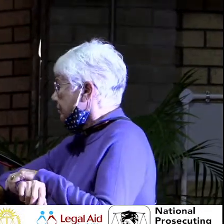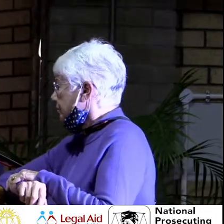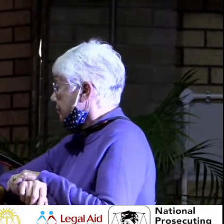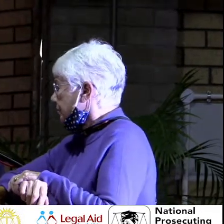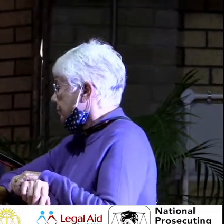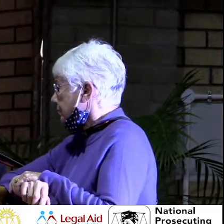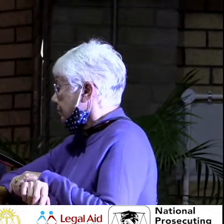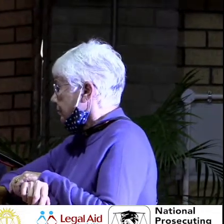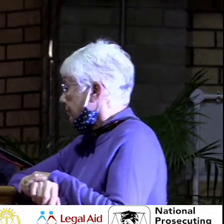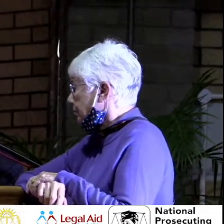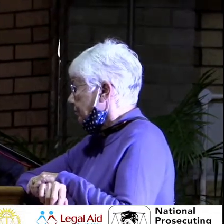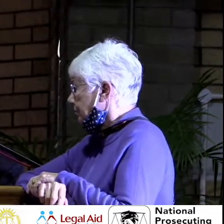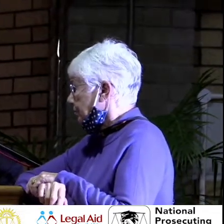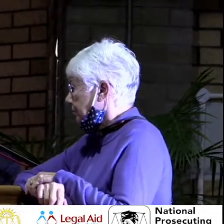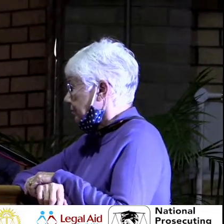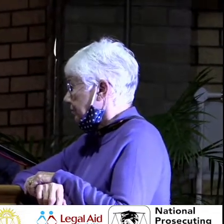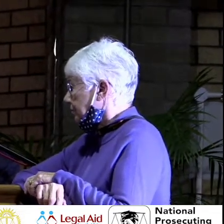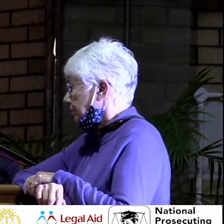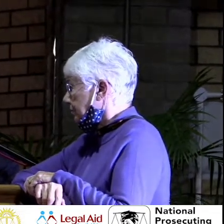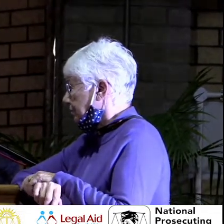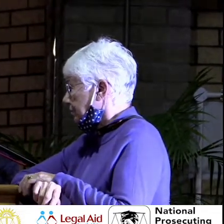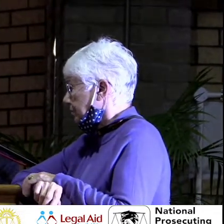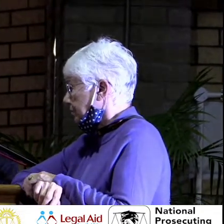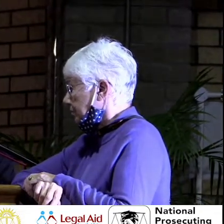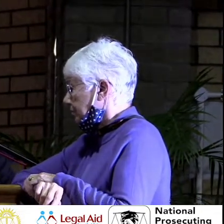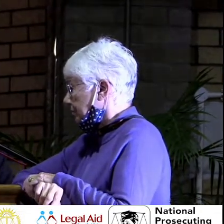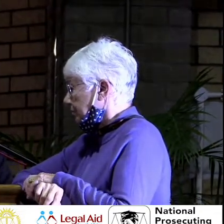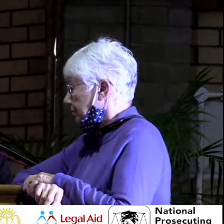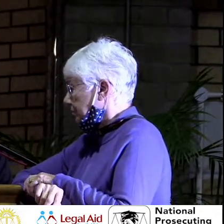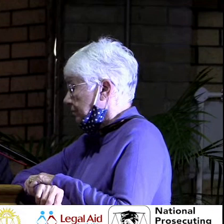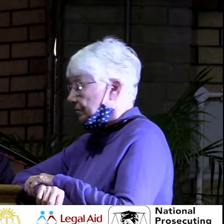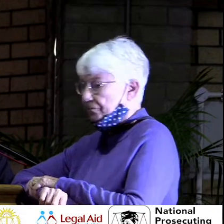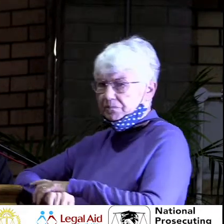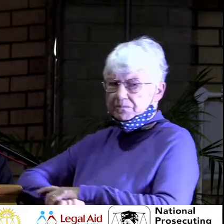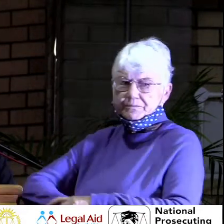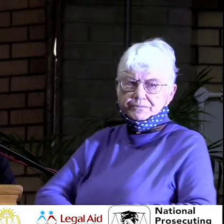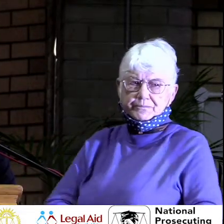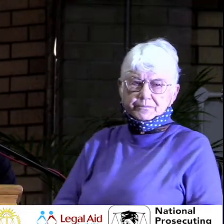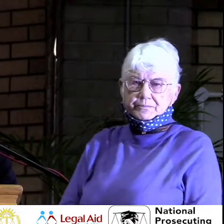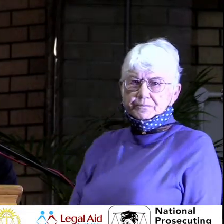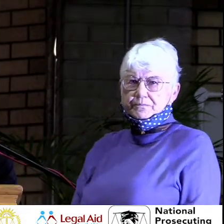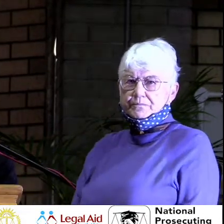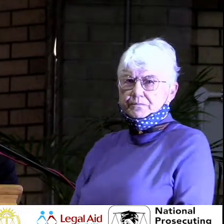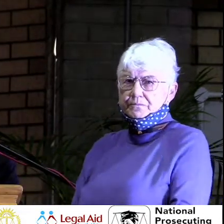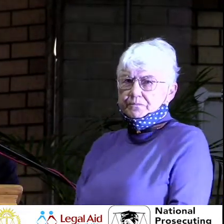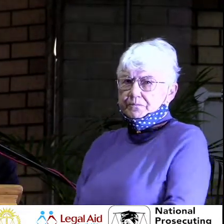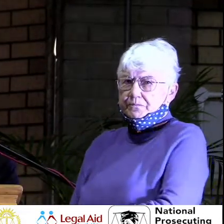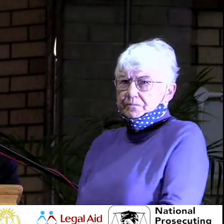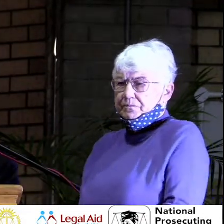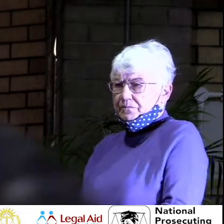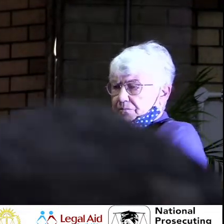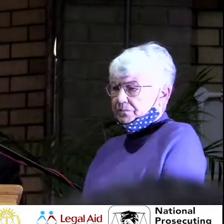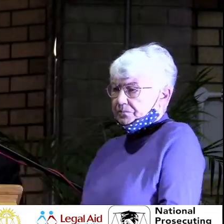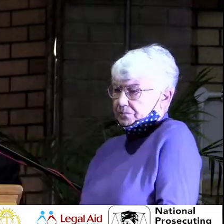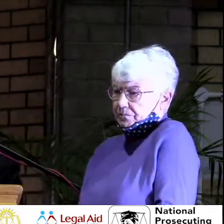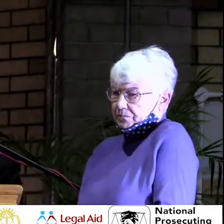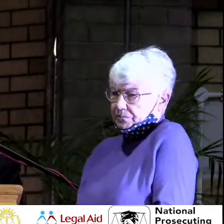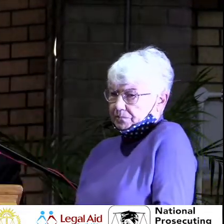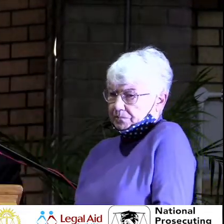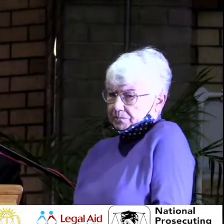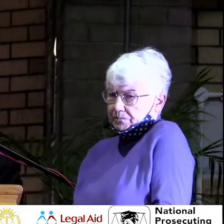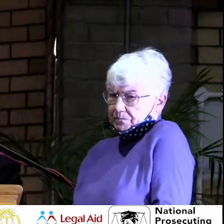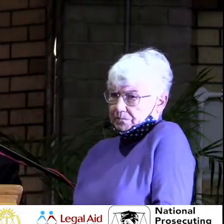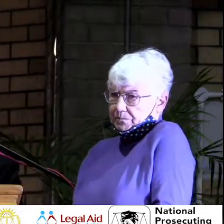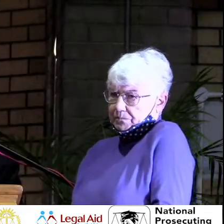amaphoyisa, DSD and all that. Abantu bakhona there, they're going to stay behind so that they can give you